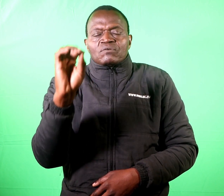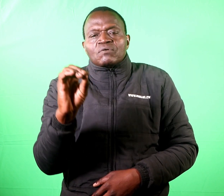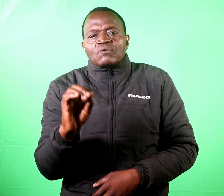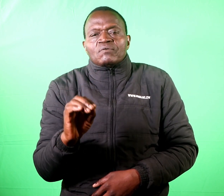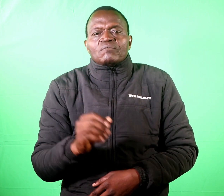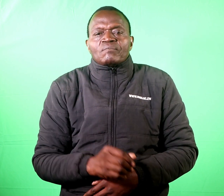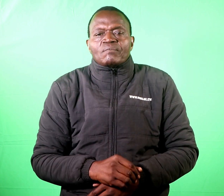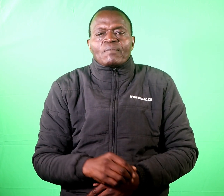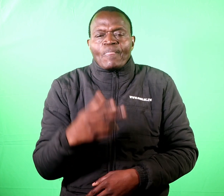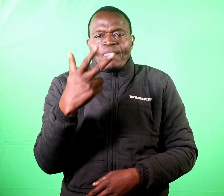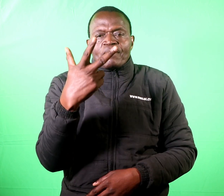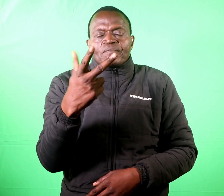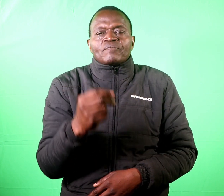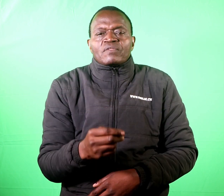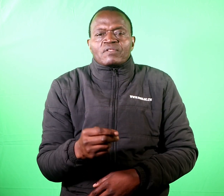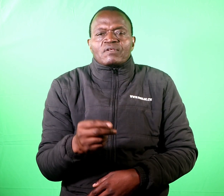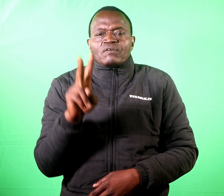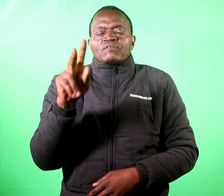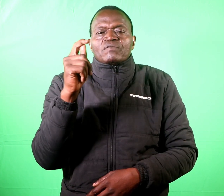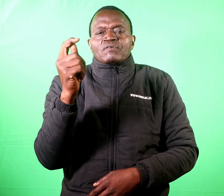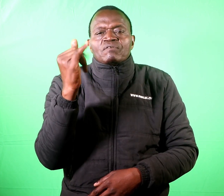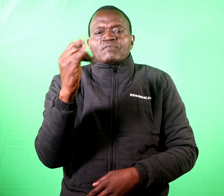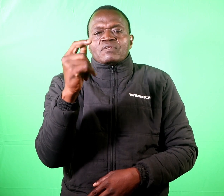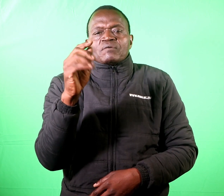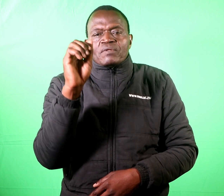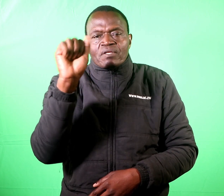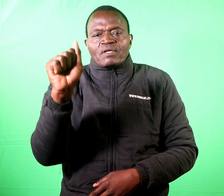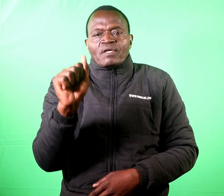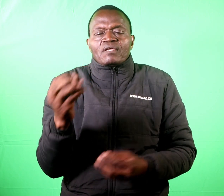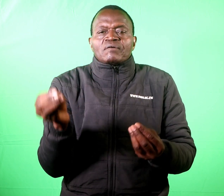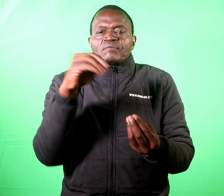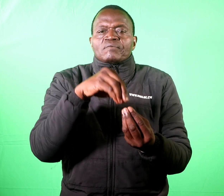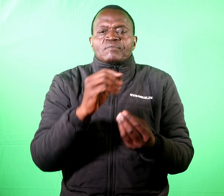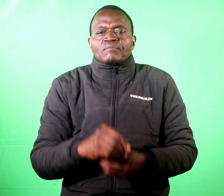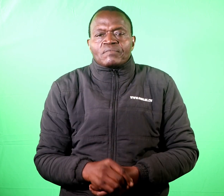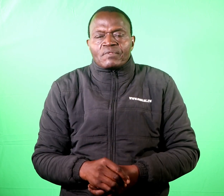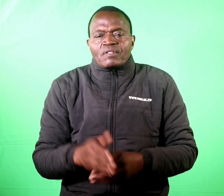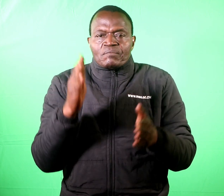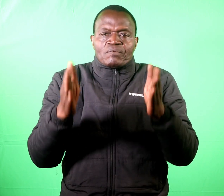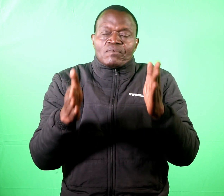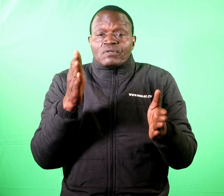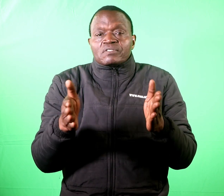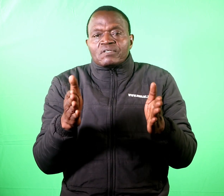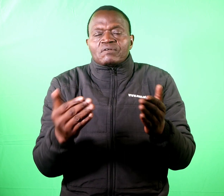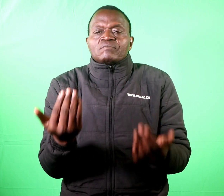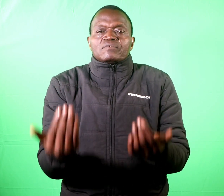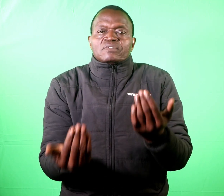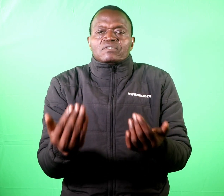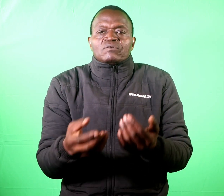8. Vitamin A supplementation. The proportion of children who received